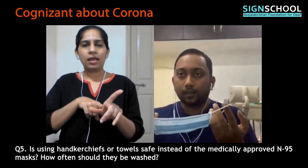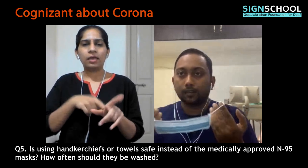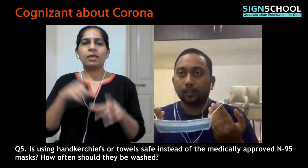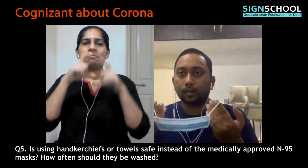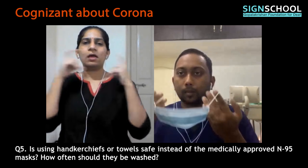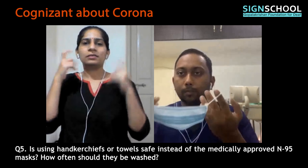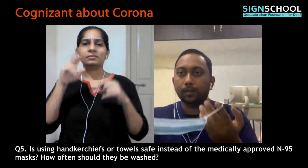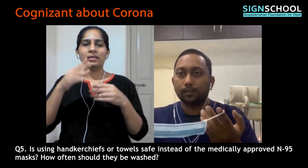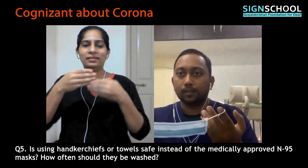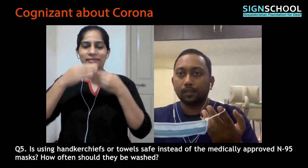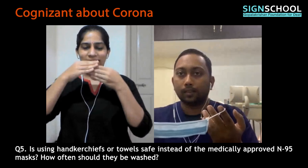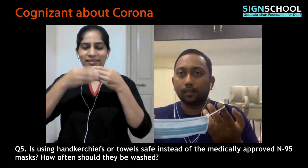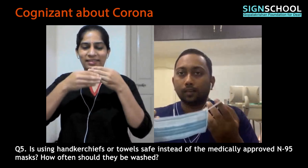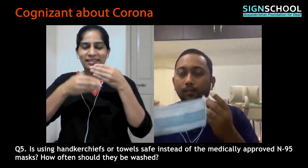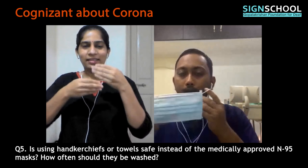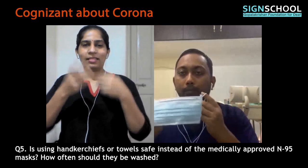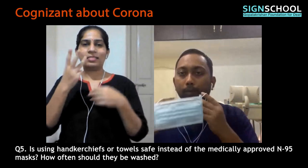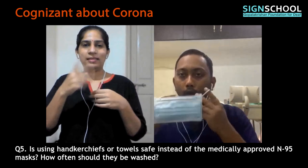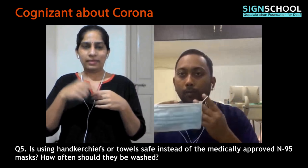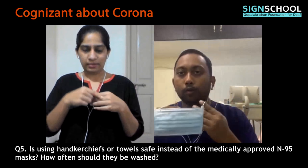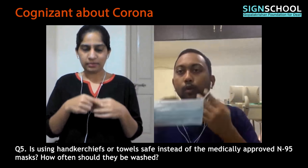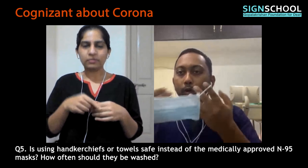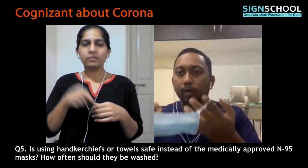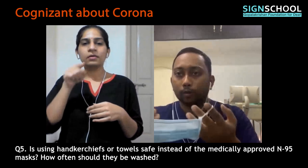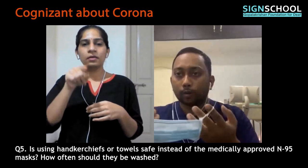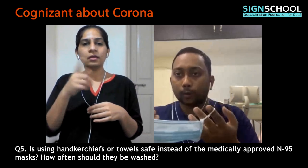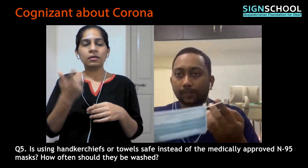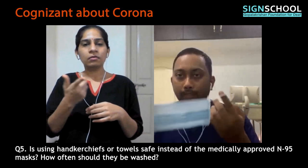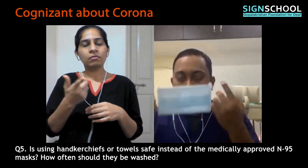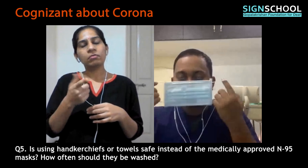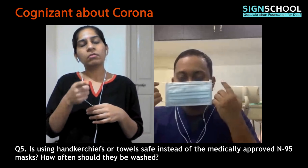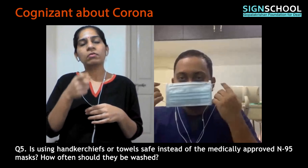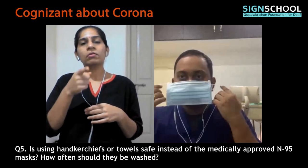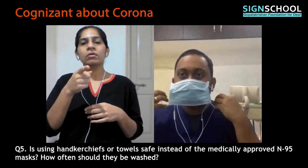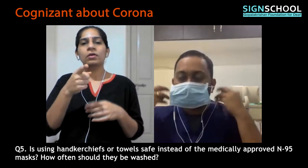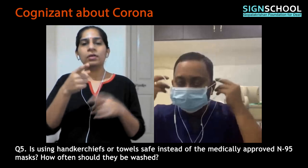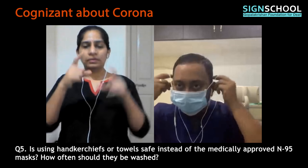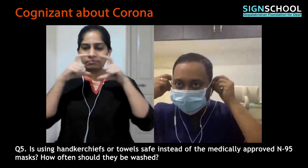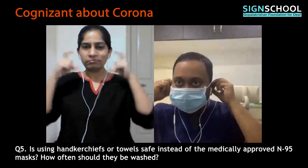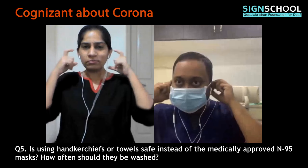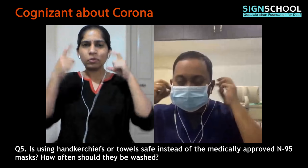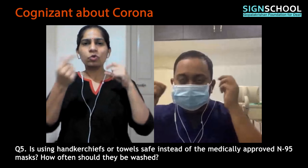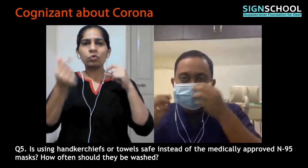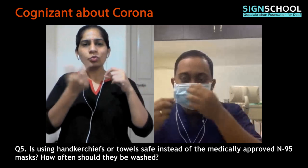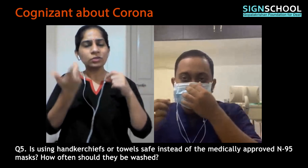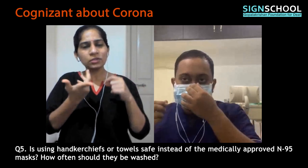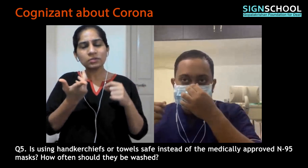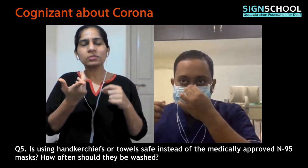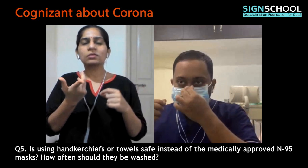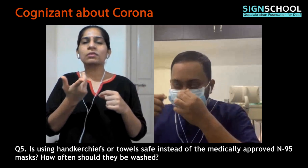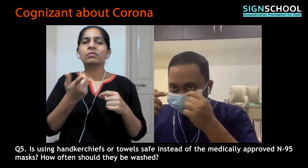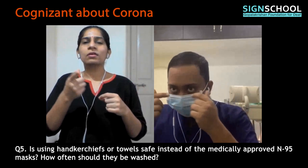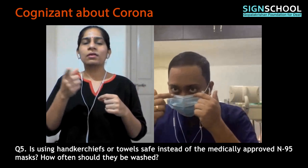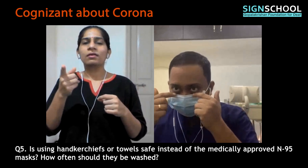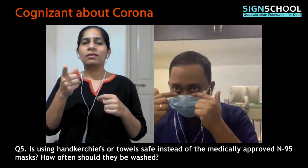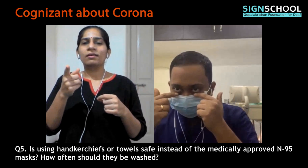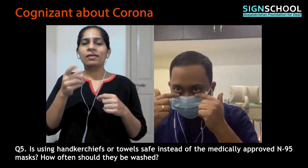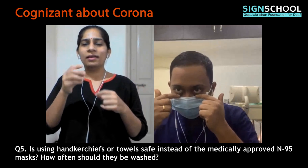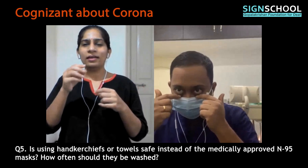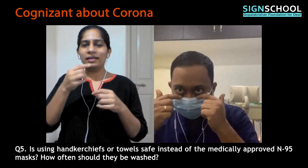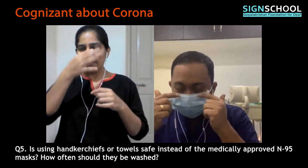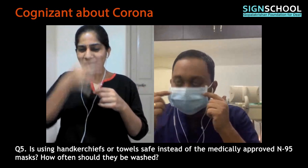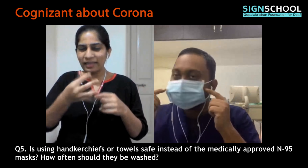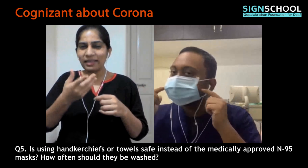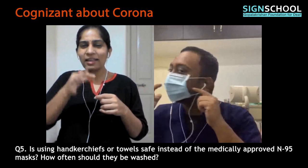prevent the droplets from your mouth going out. That's it. So see, when you put this, you have